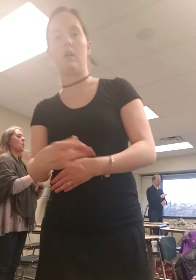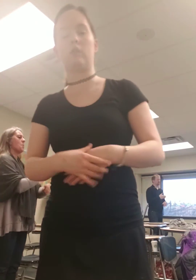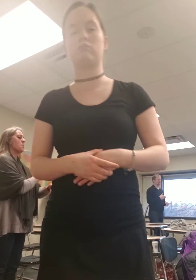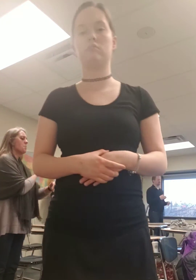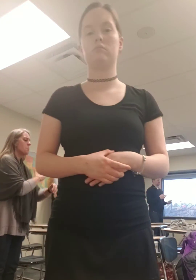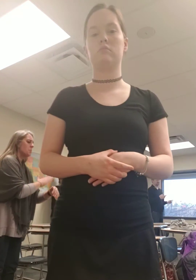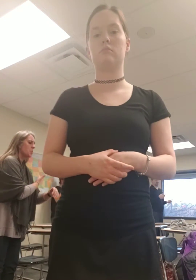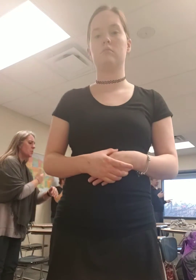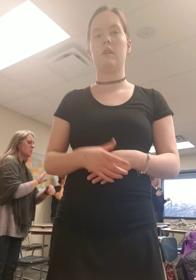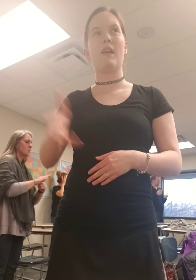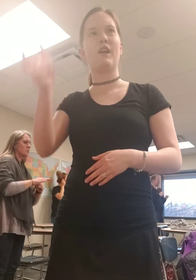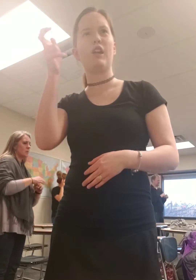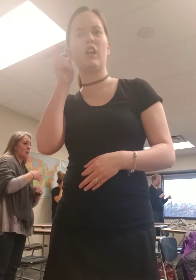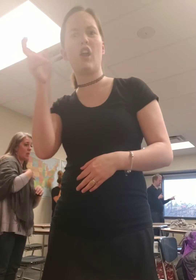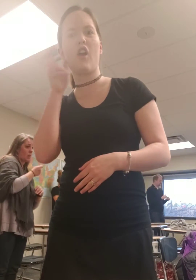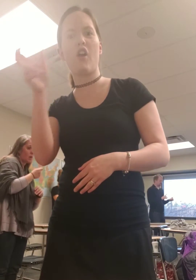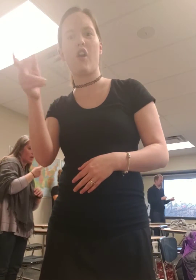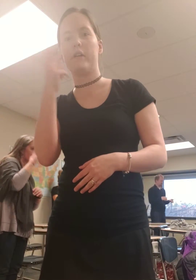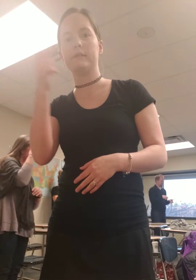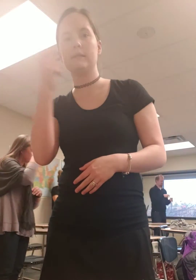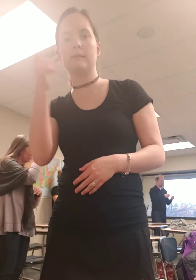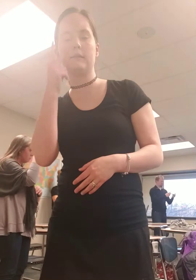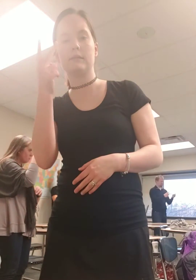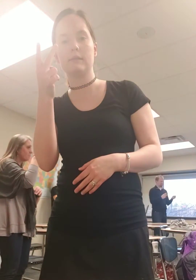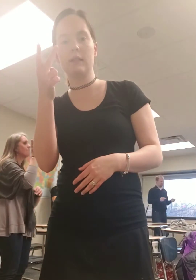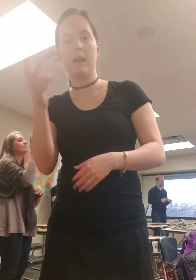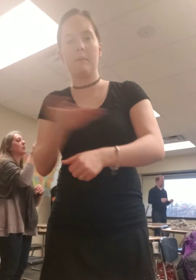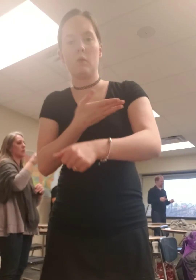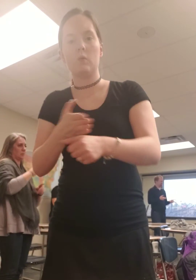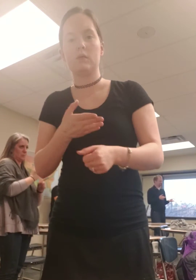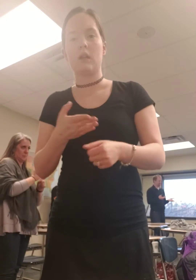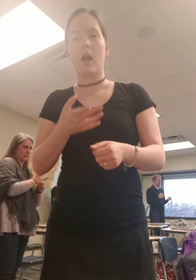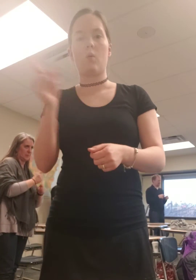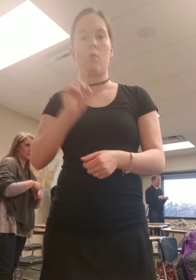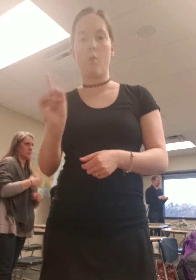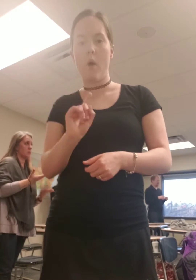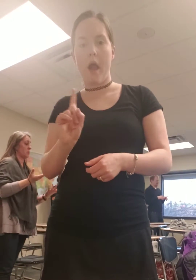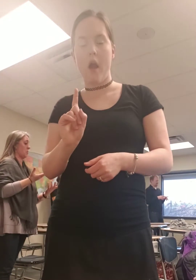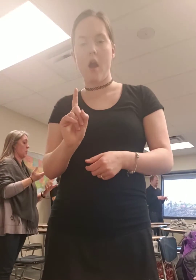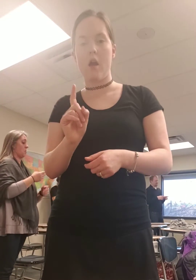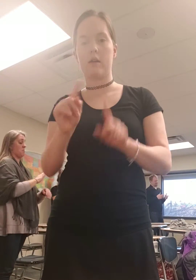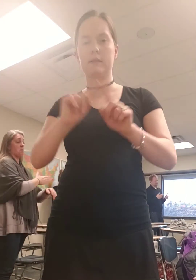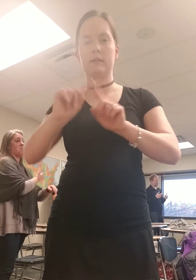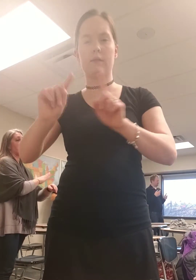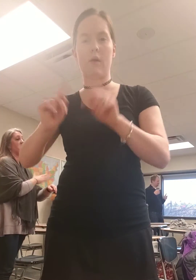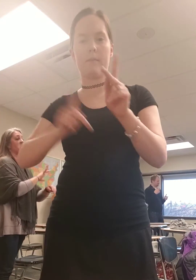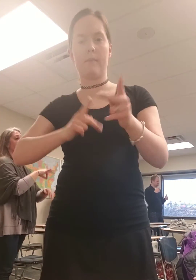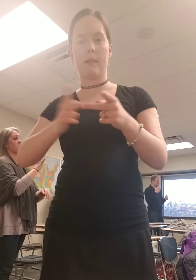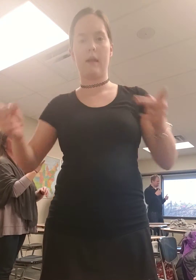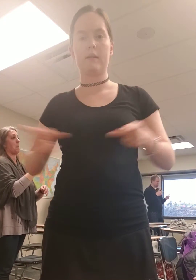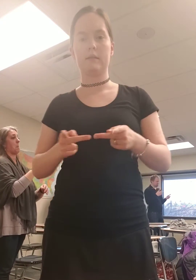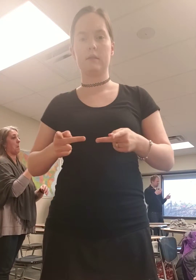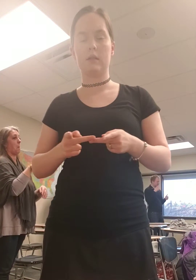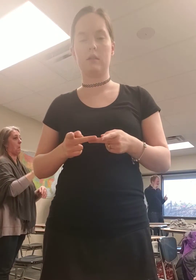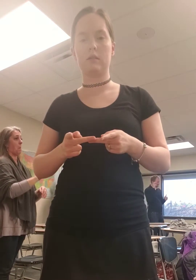hear music? What are some different places that we would have music? In your car. In your car, just ride them around, listening in your car.